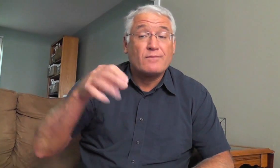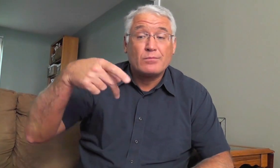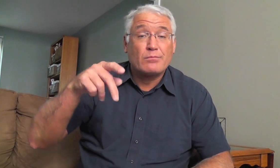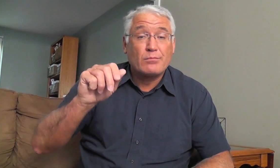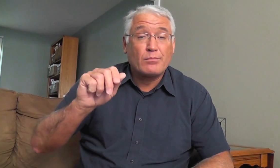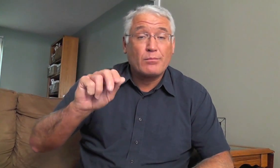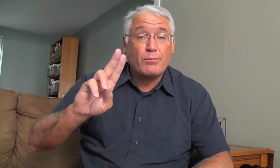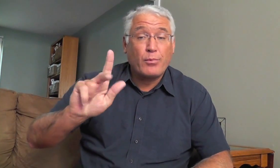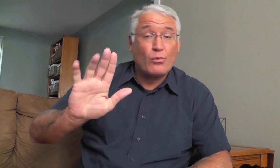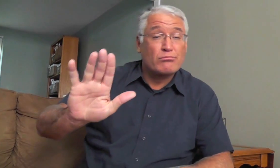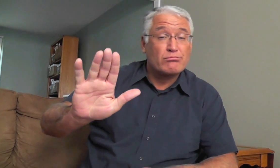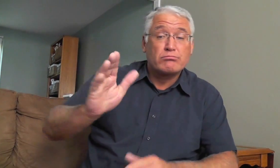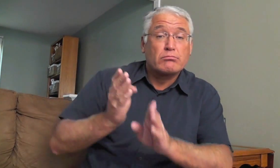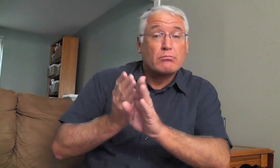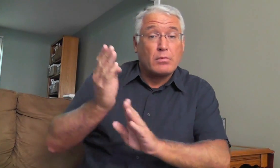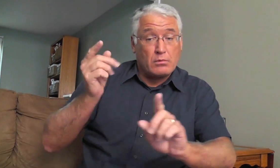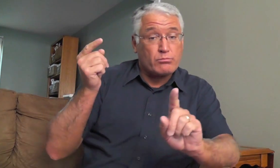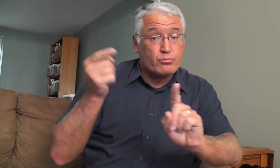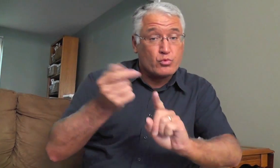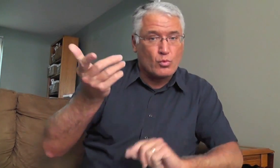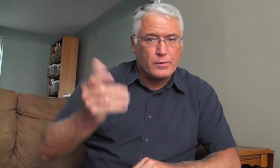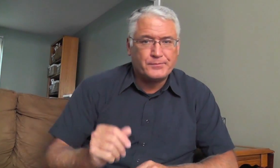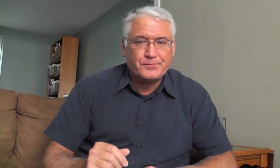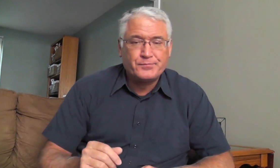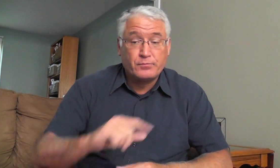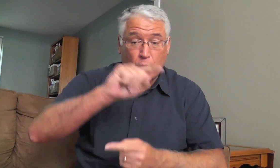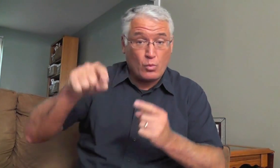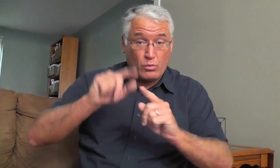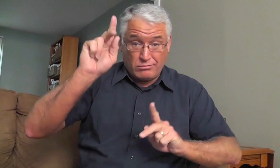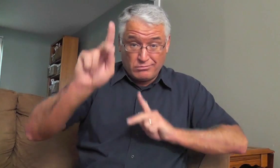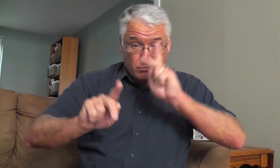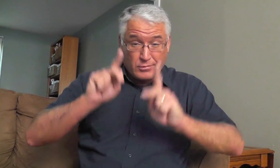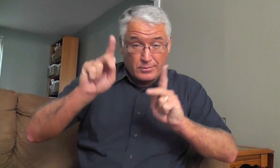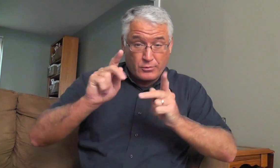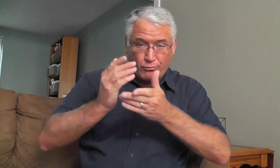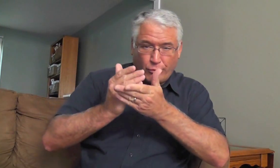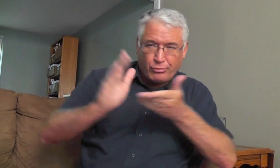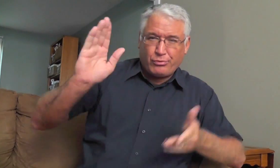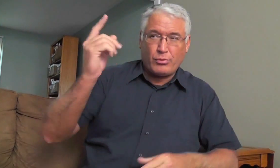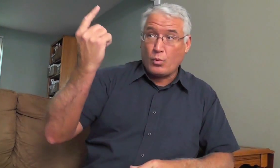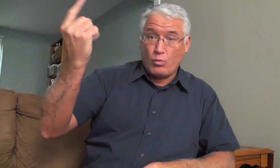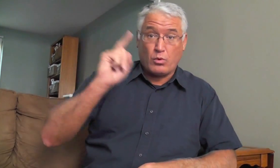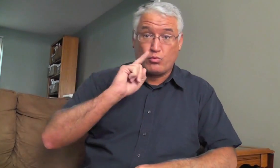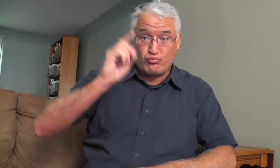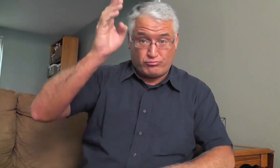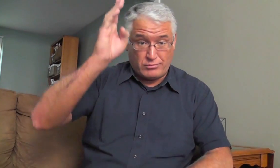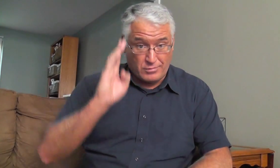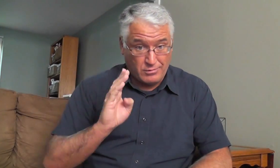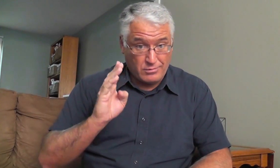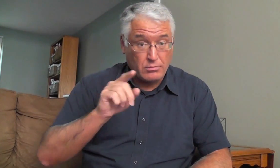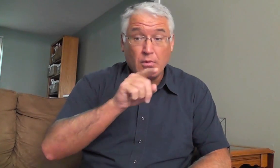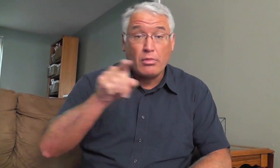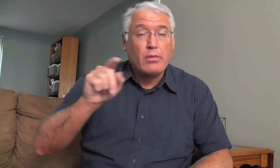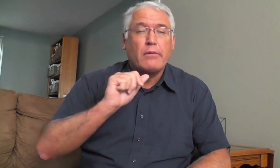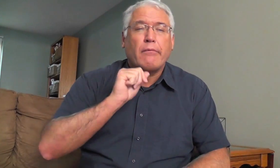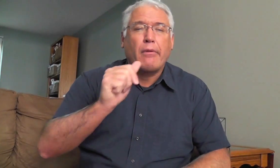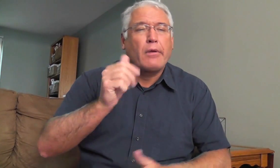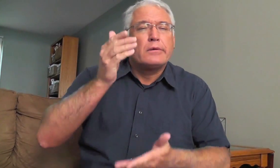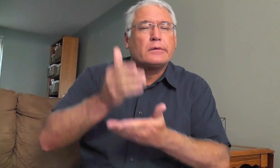One of Paul's main points is that when people reject the one true God, it does